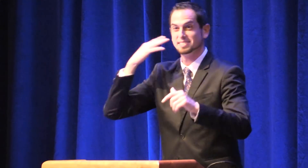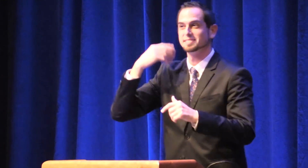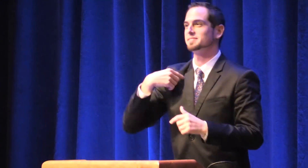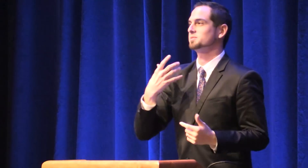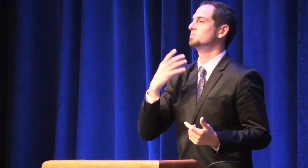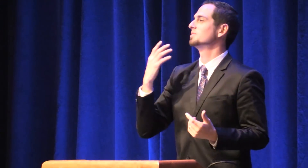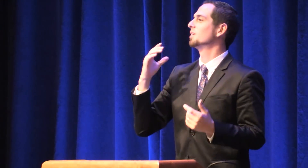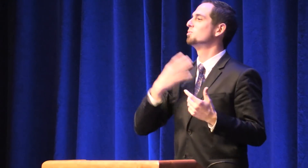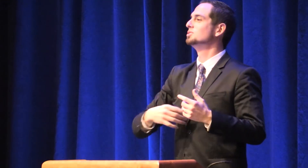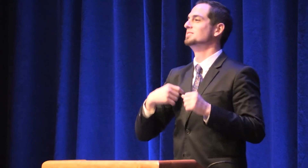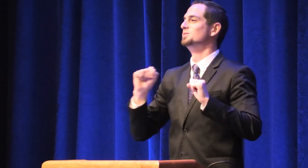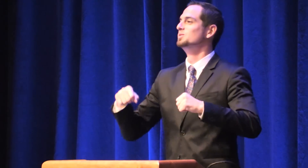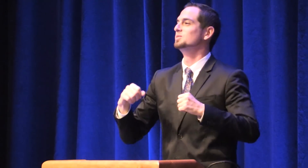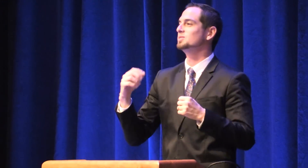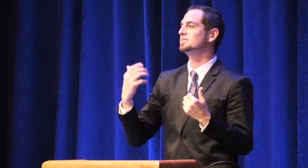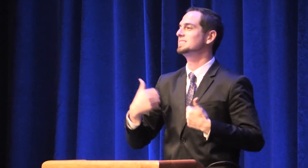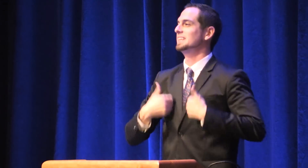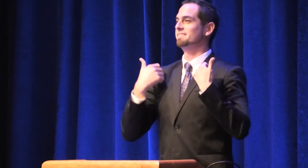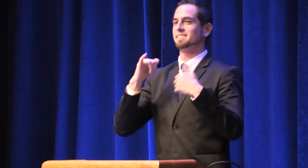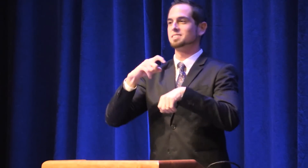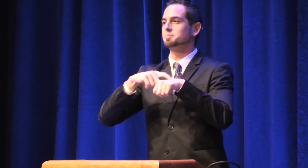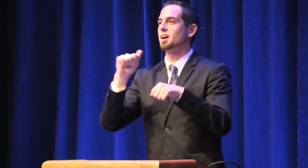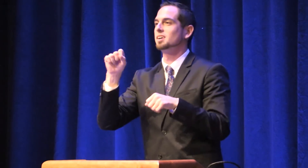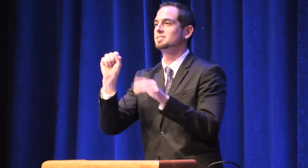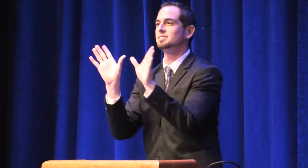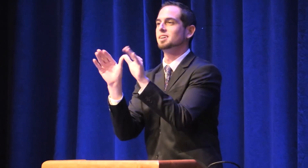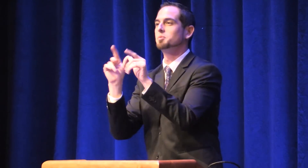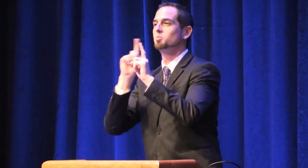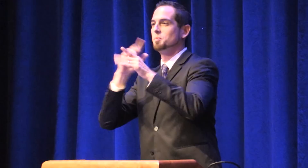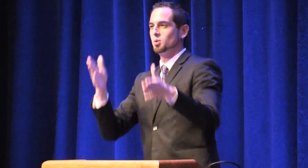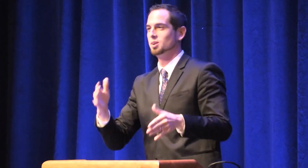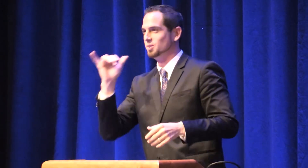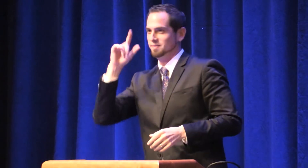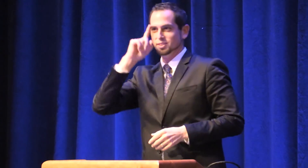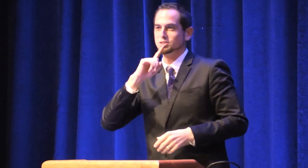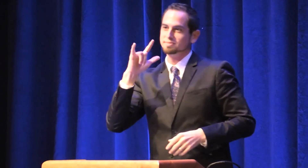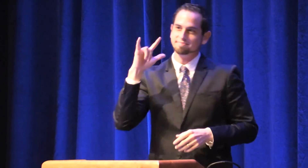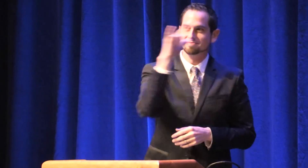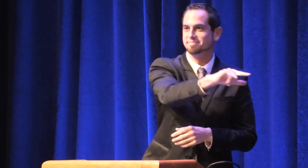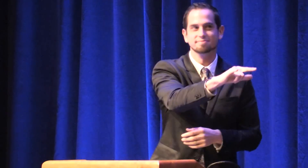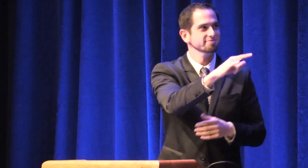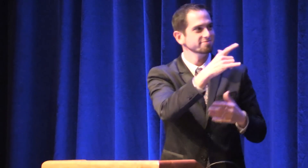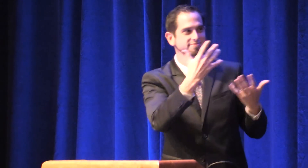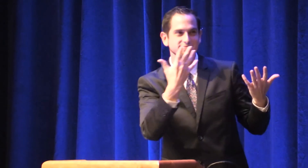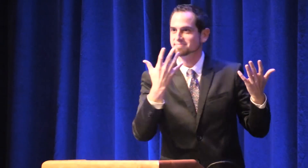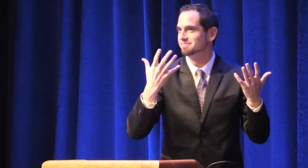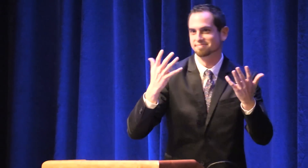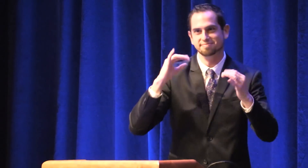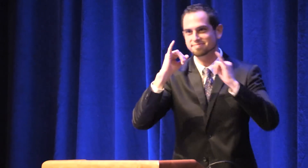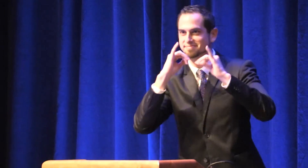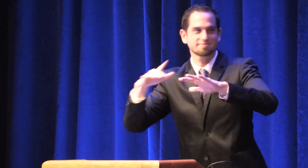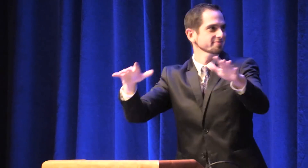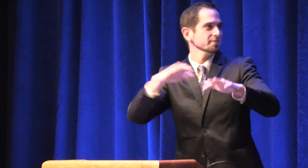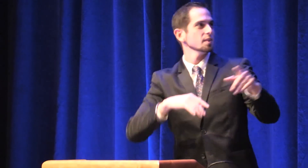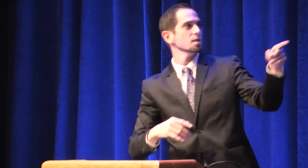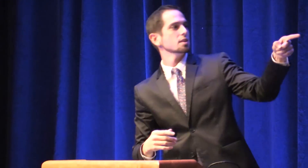So we know that DPN was pivotal in our history. man, how I wish that the moth